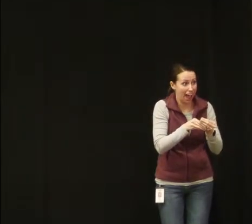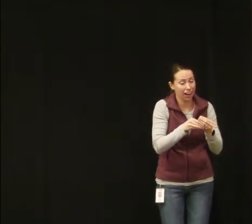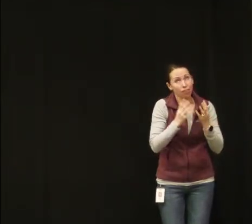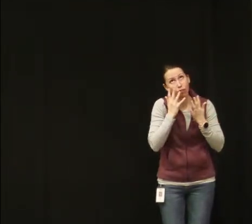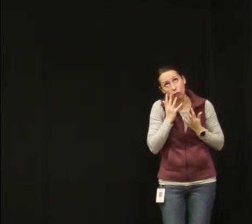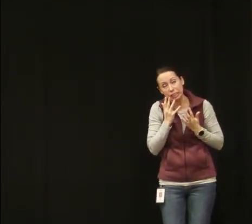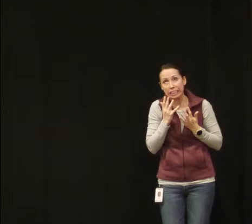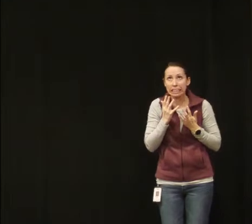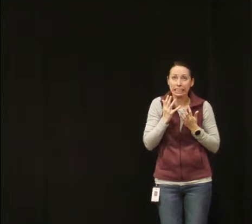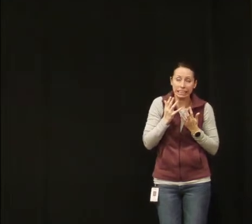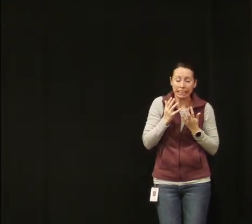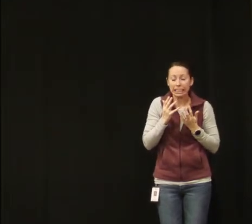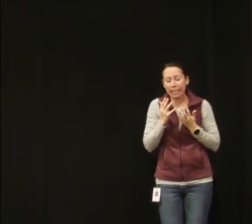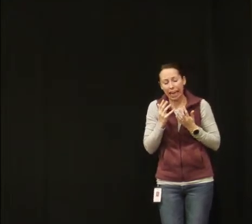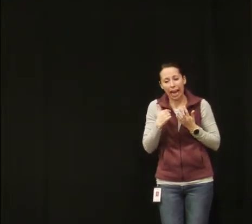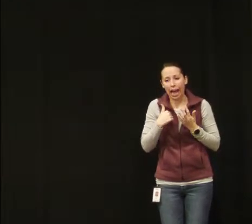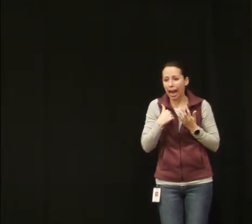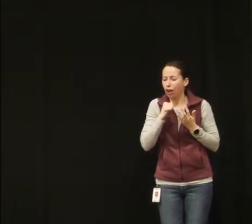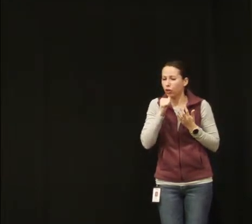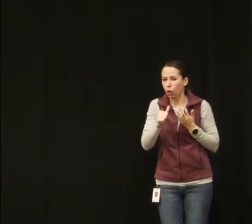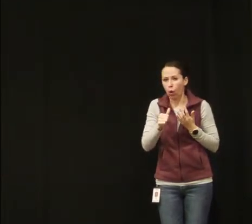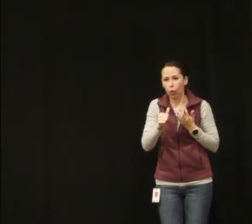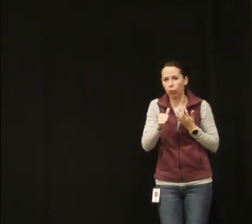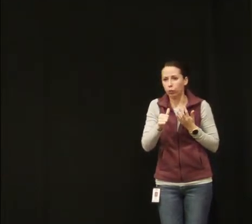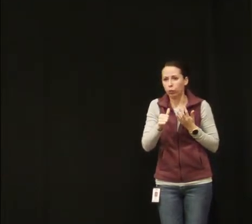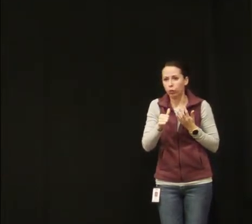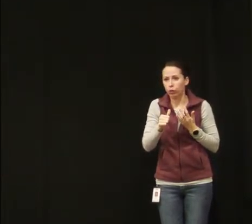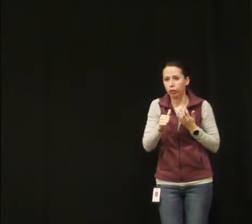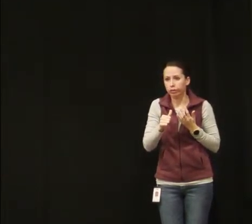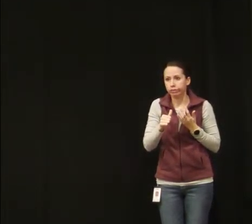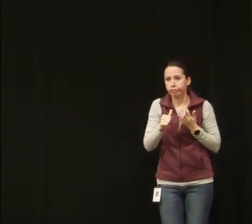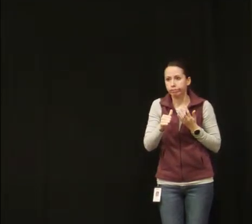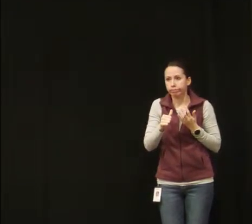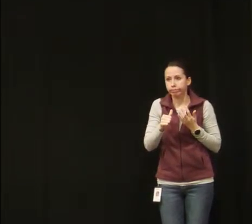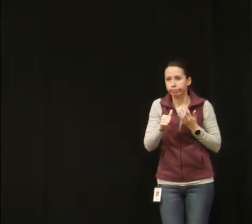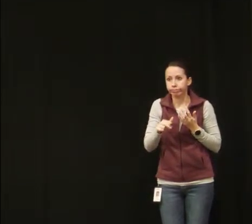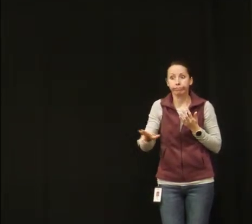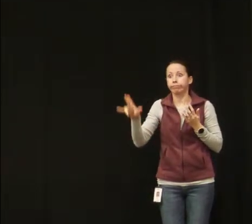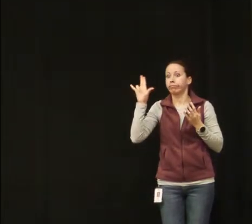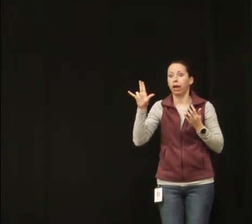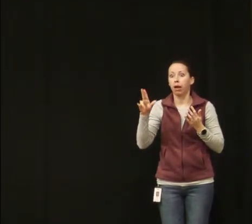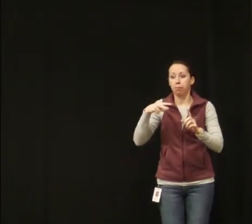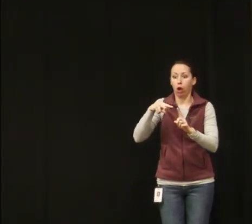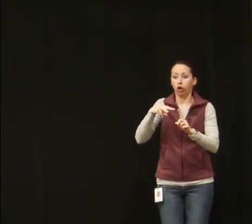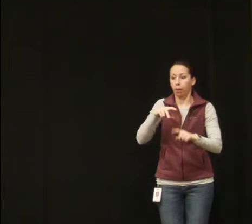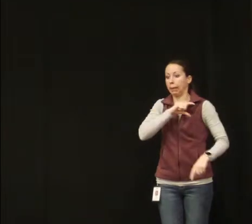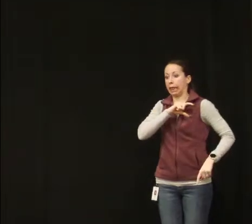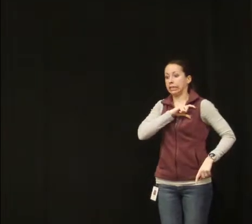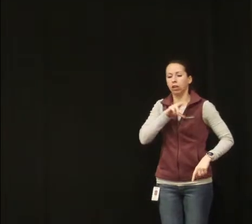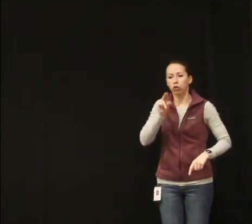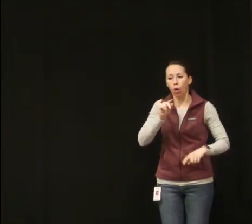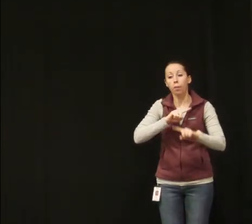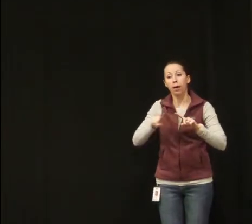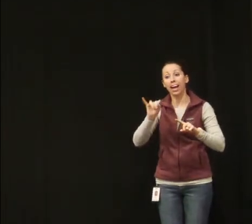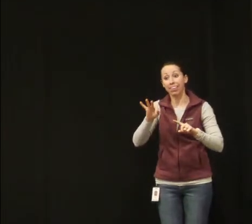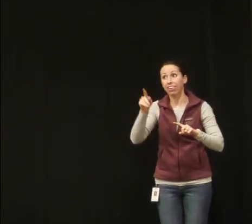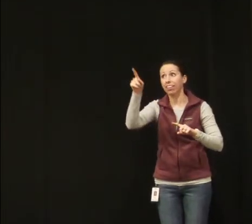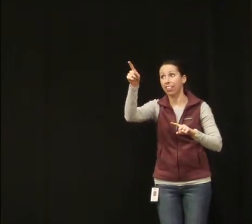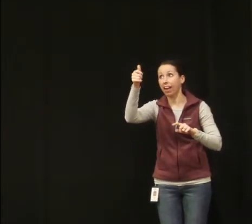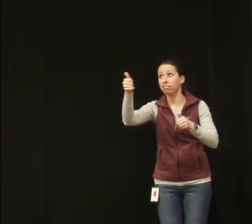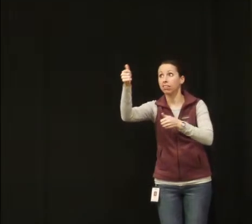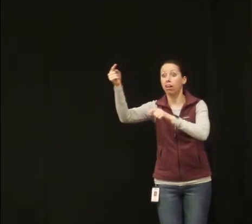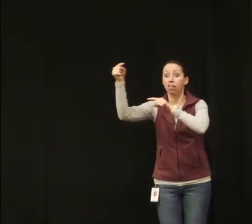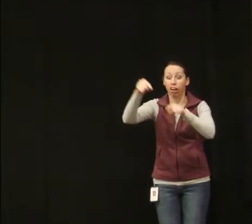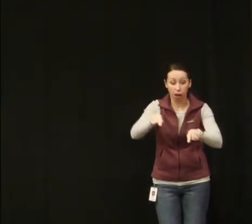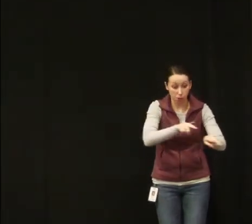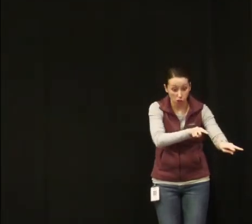unfortunately, I don't live by the monitoring police, I don't mean it like that, but if we were monitored and they came in and